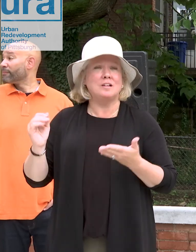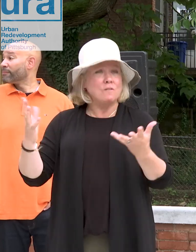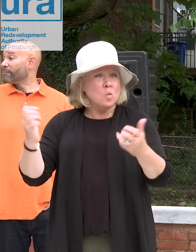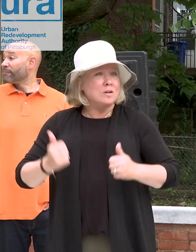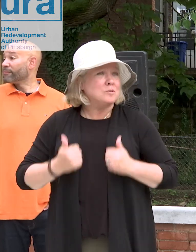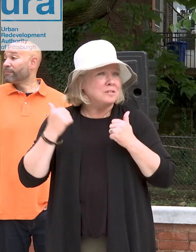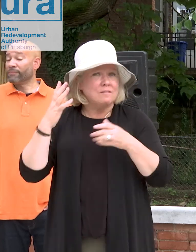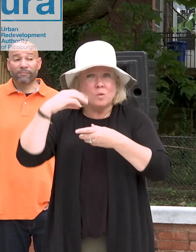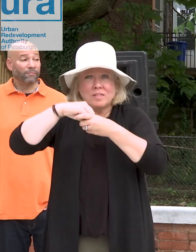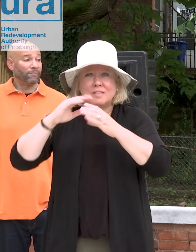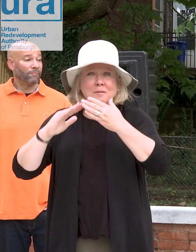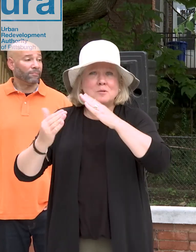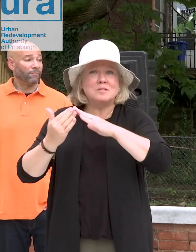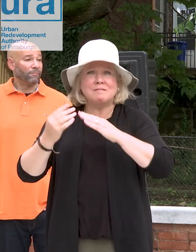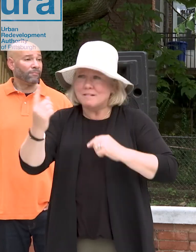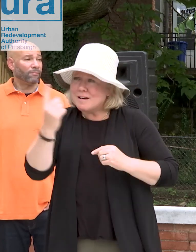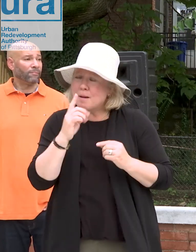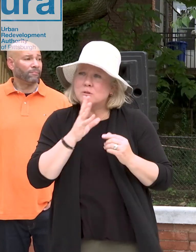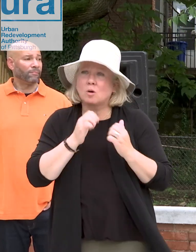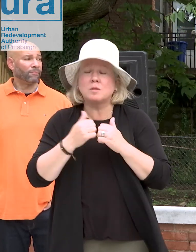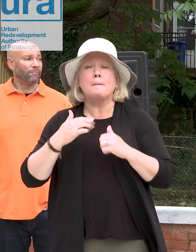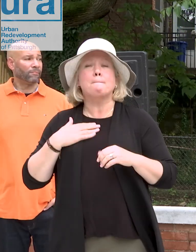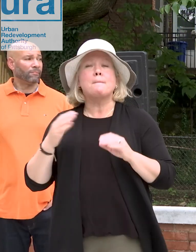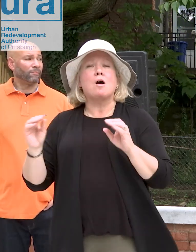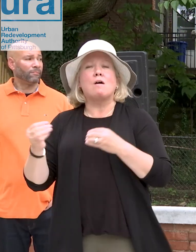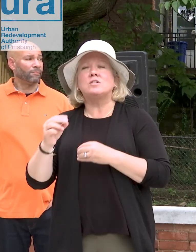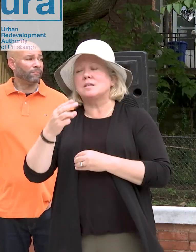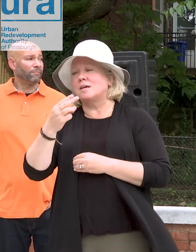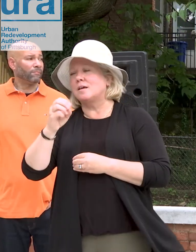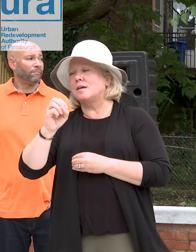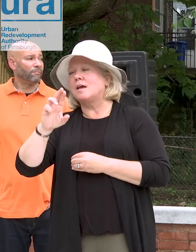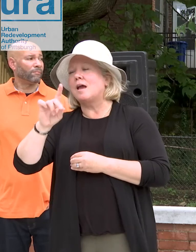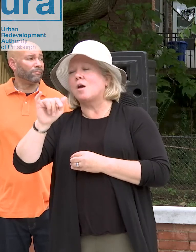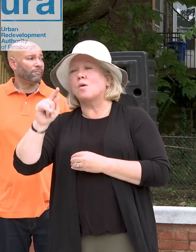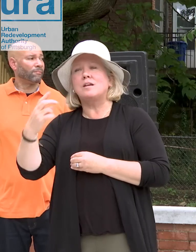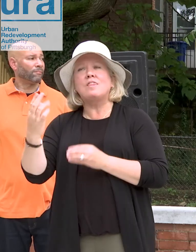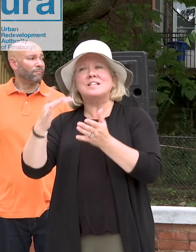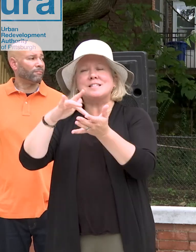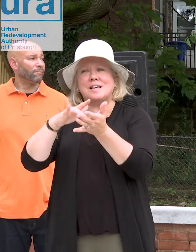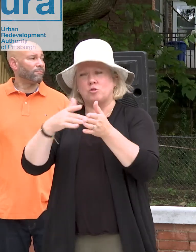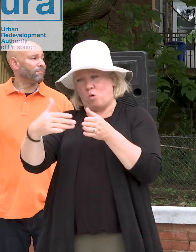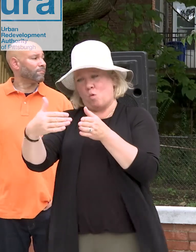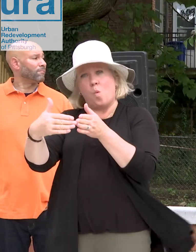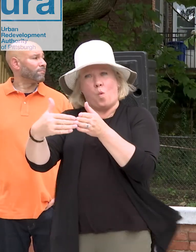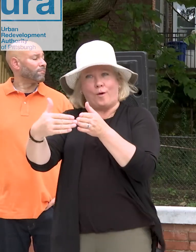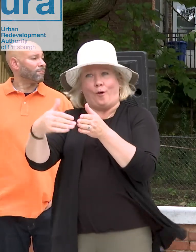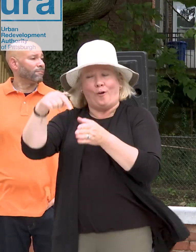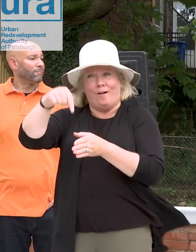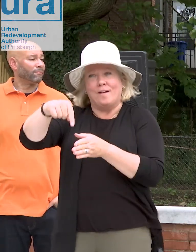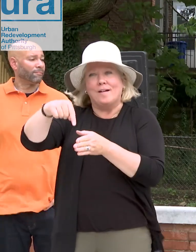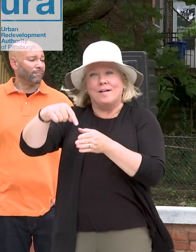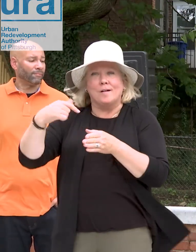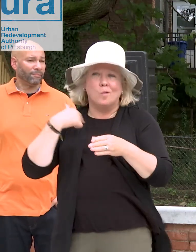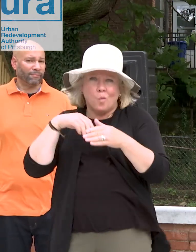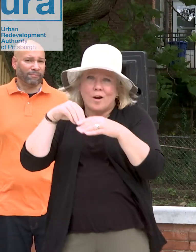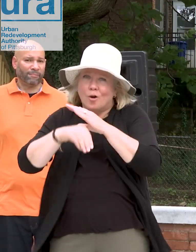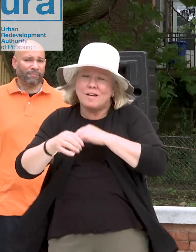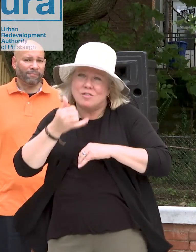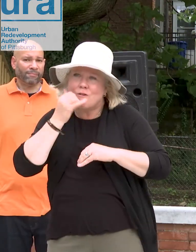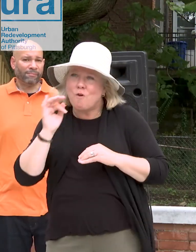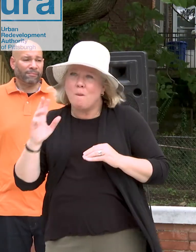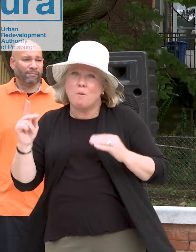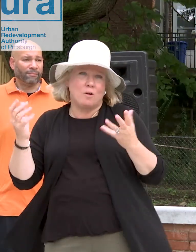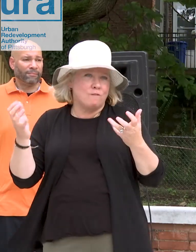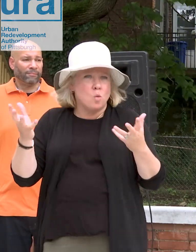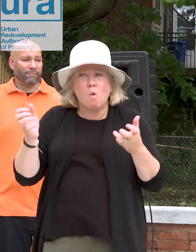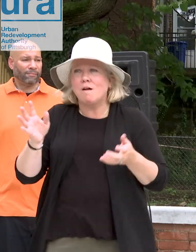My office is at the corner of Heron and Center. It's kind of hard not to find us, and we're in the phone book. So if you want to